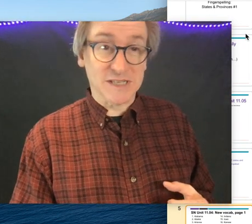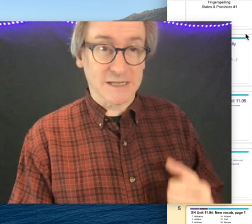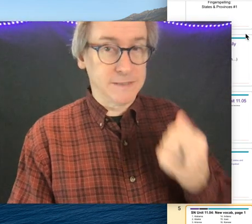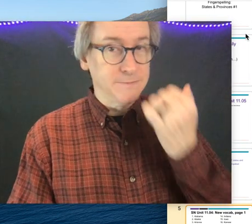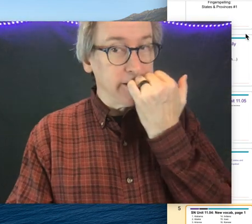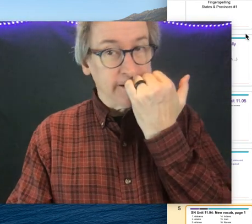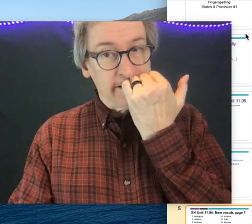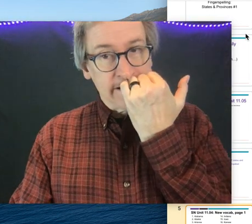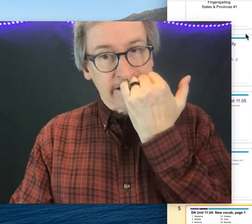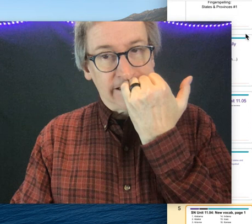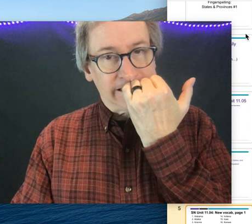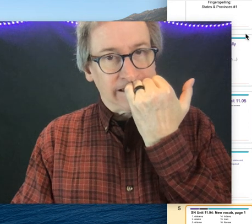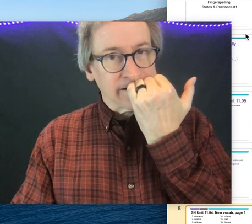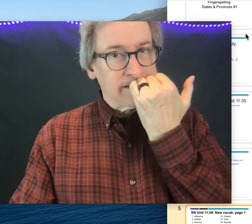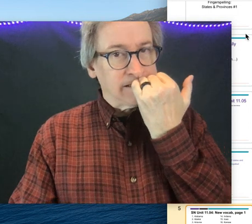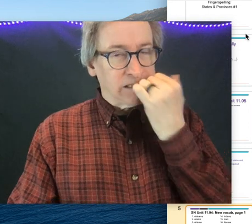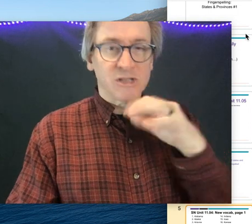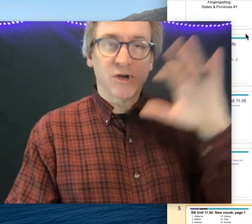5 or 6.